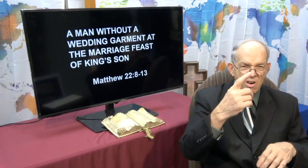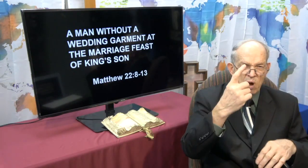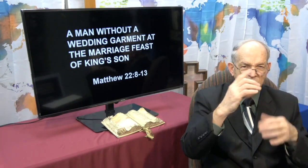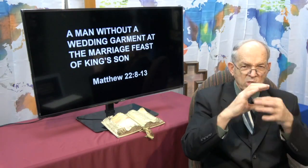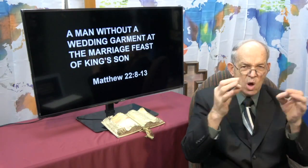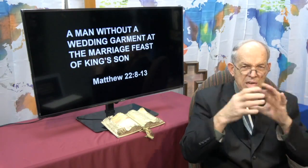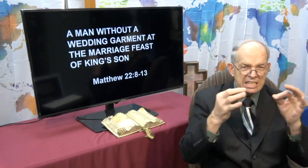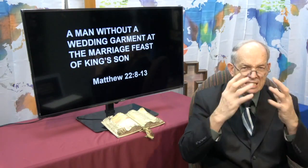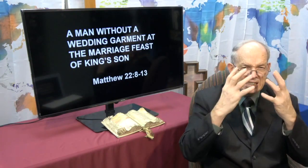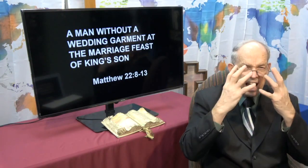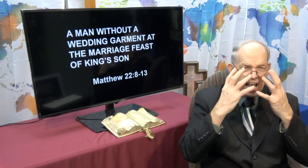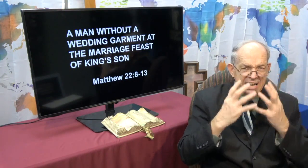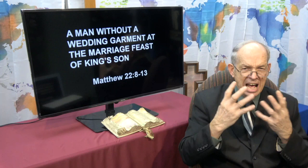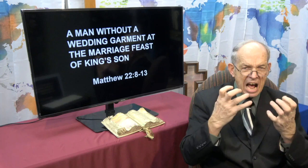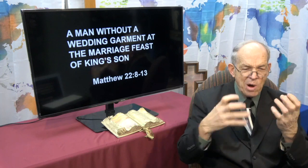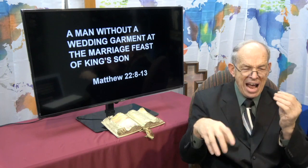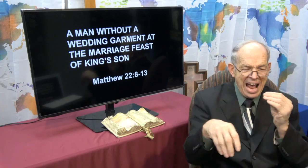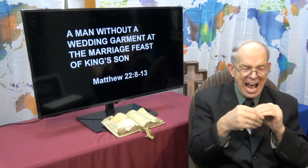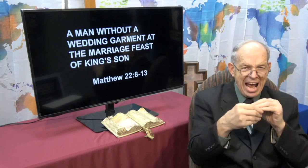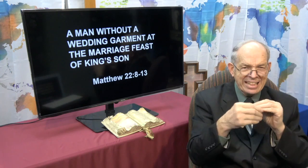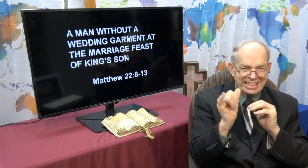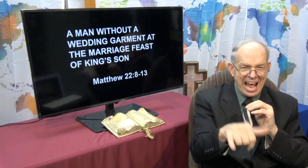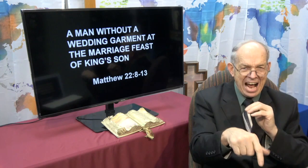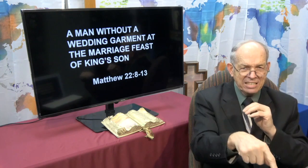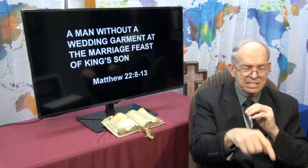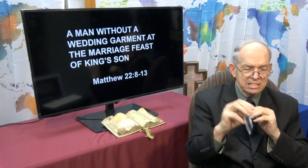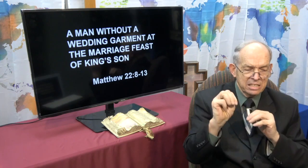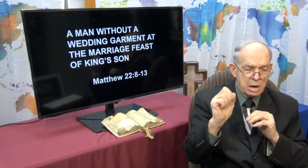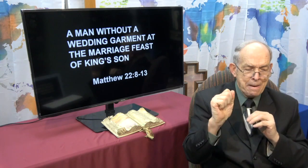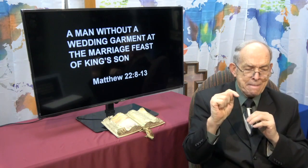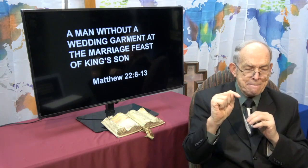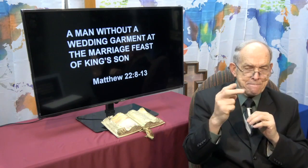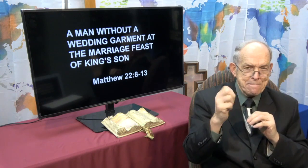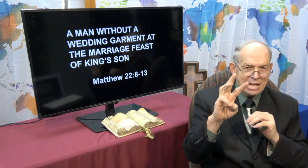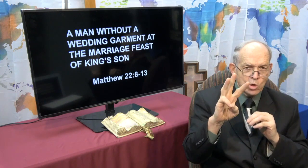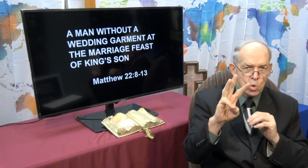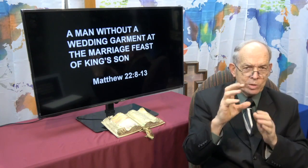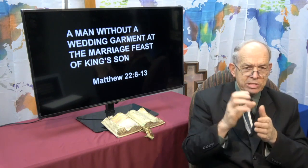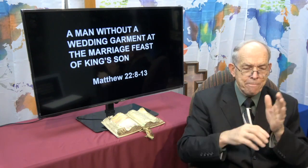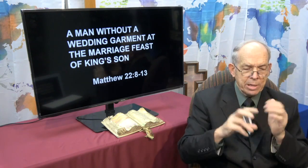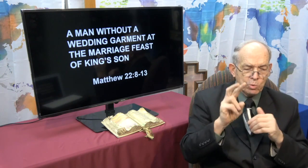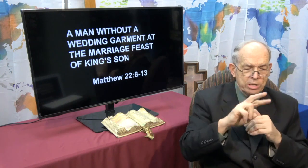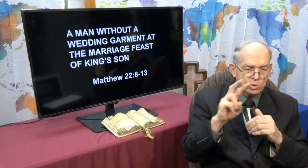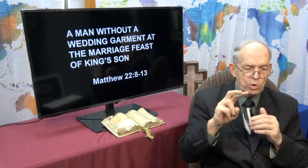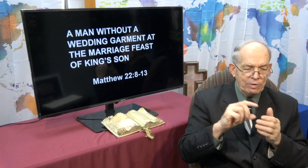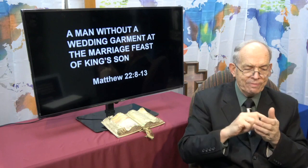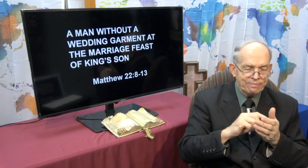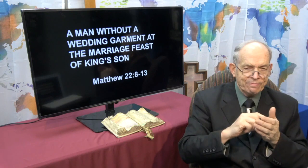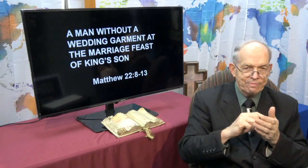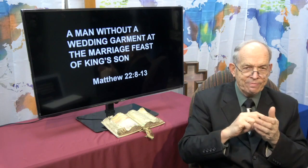What shall we say our dad? Matthew chapter 22,